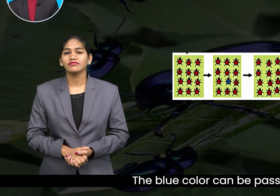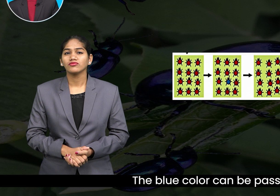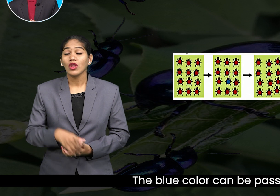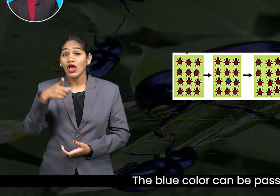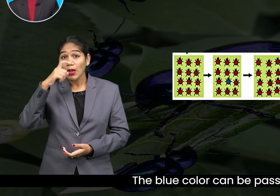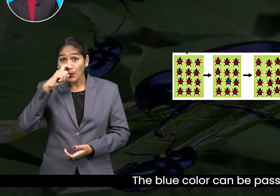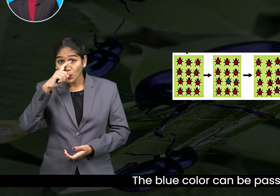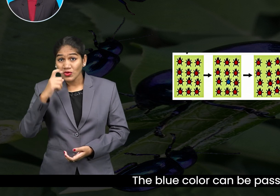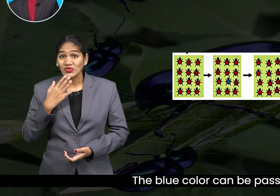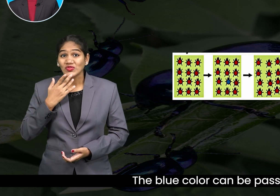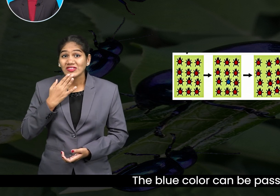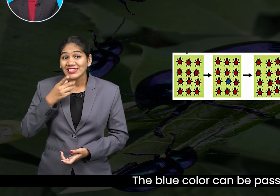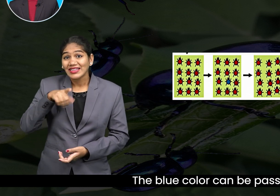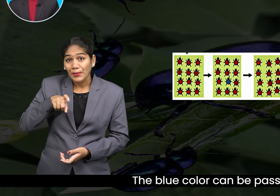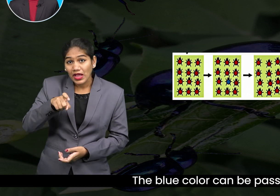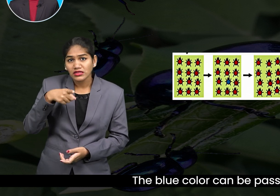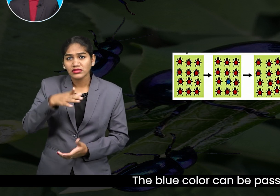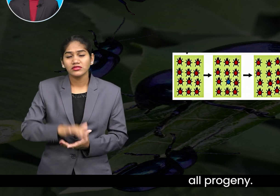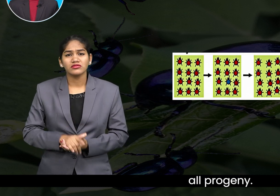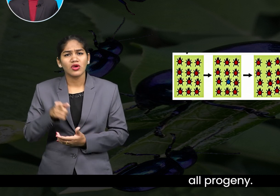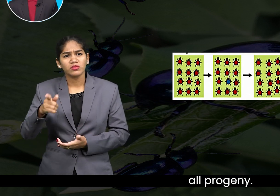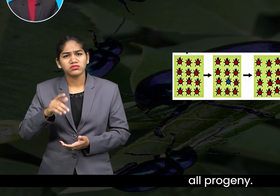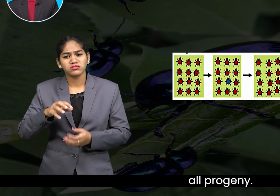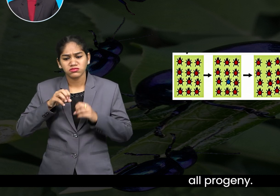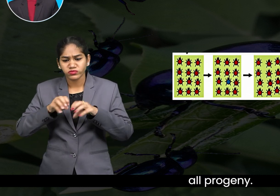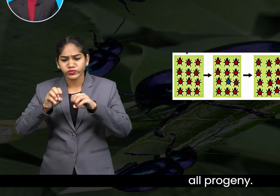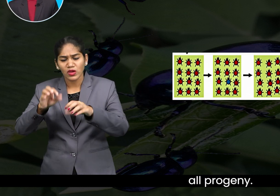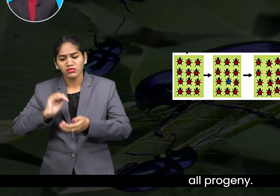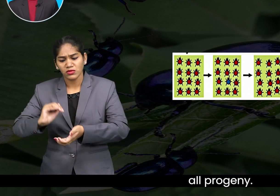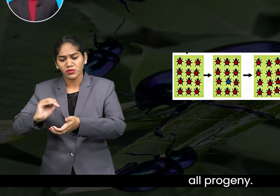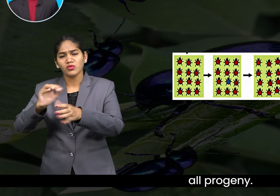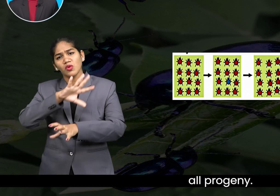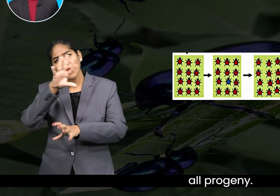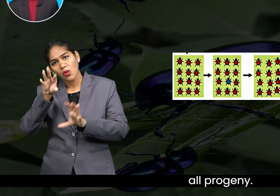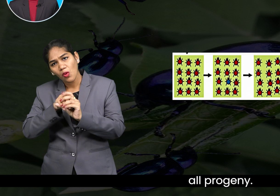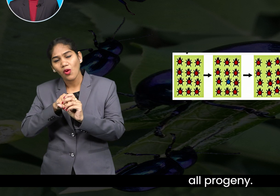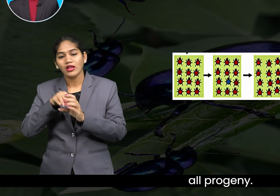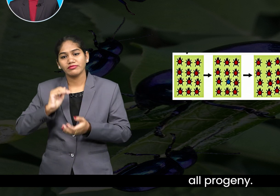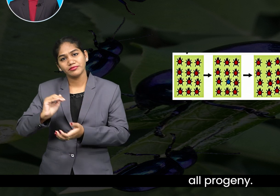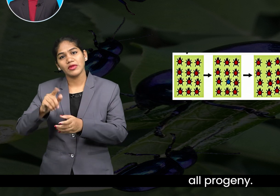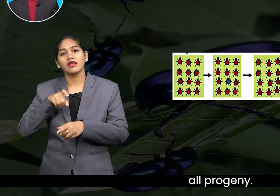The blue color can be passed to all progeny.